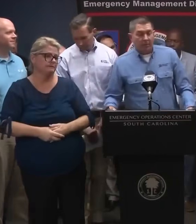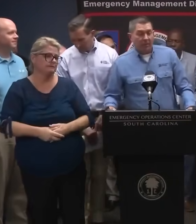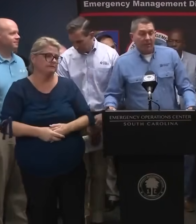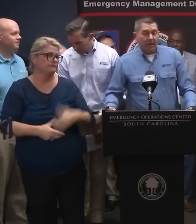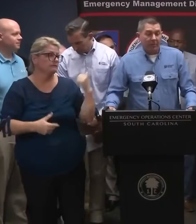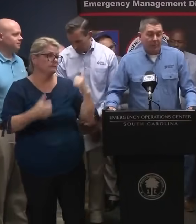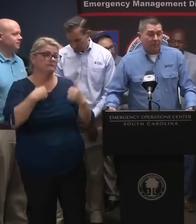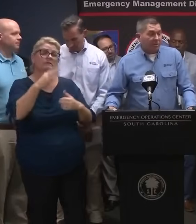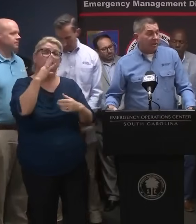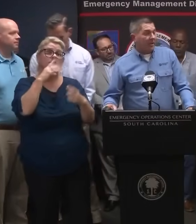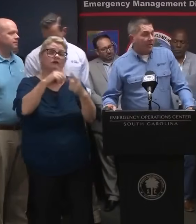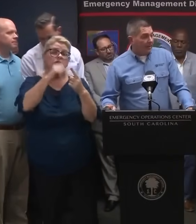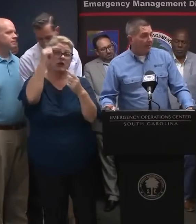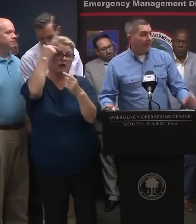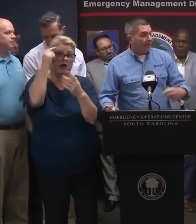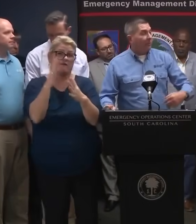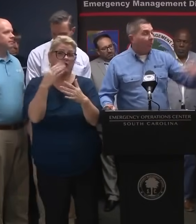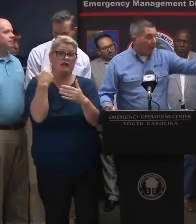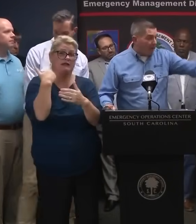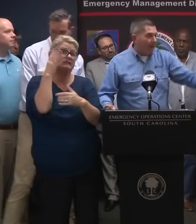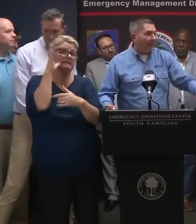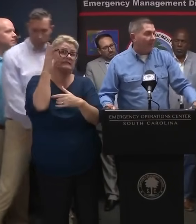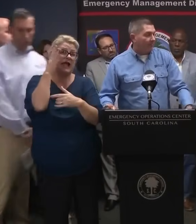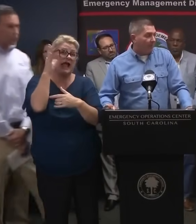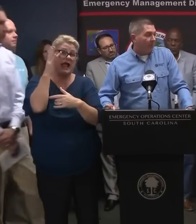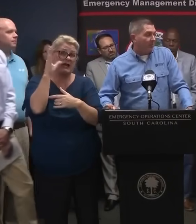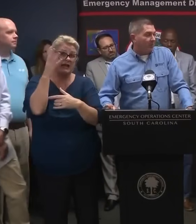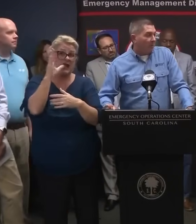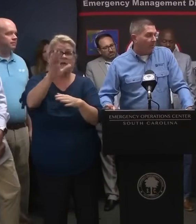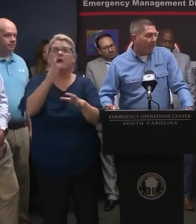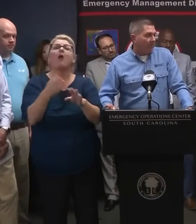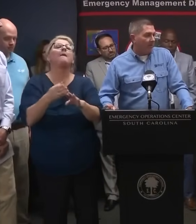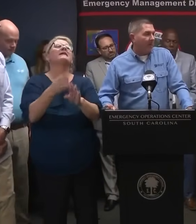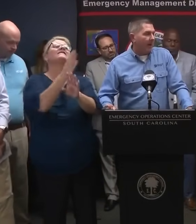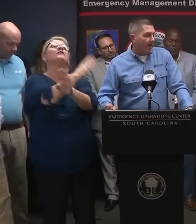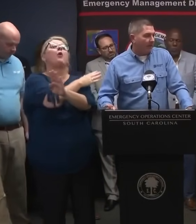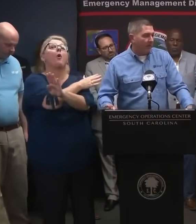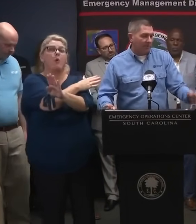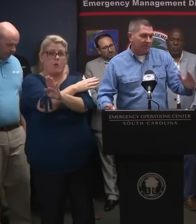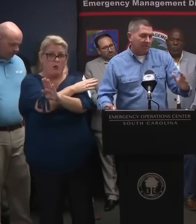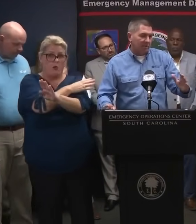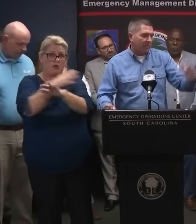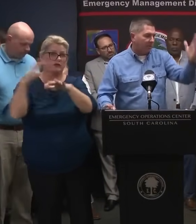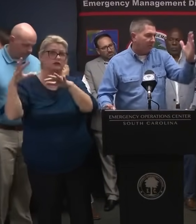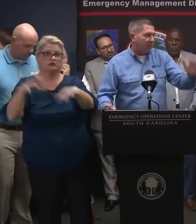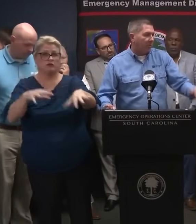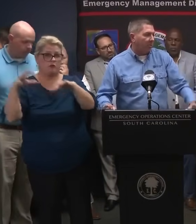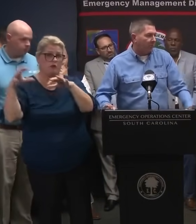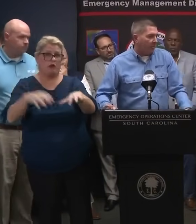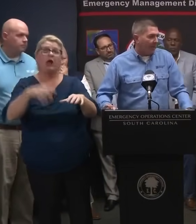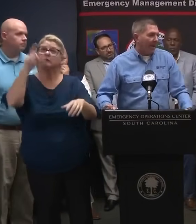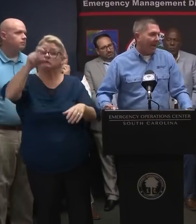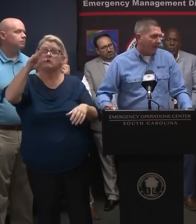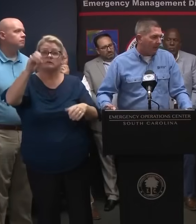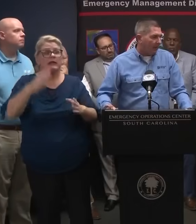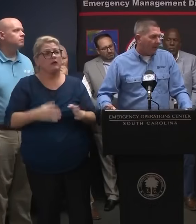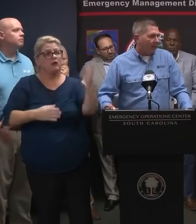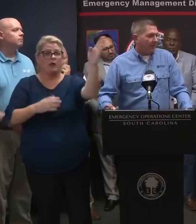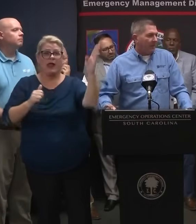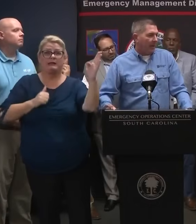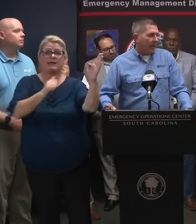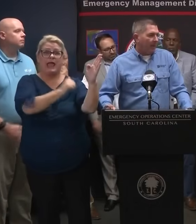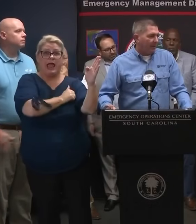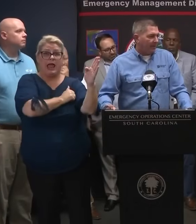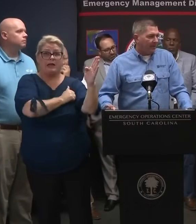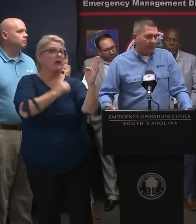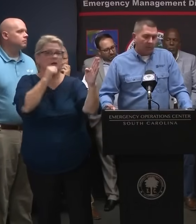I spoke to the governor on Sunday. That's way back before the storm. Way back when it was still supposed to go through Atlanta